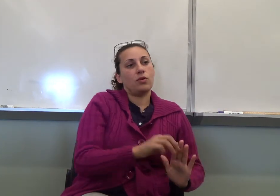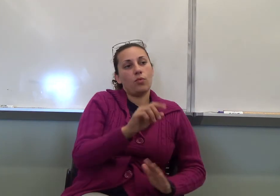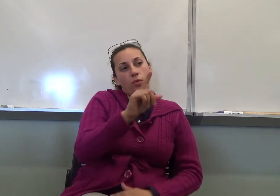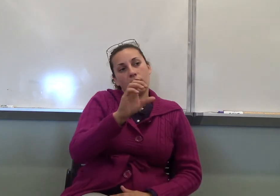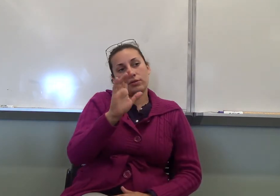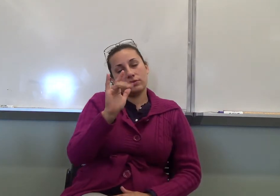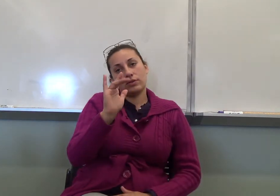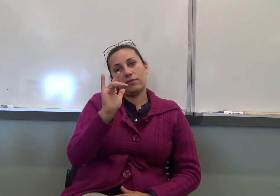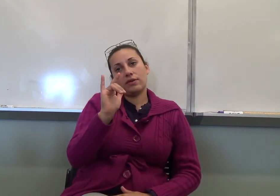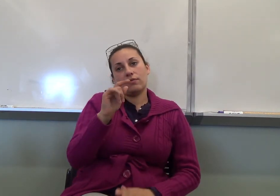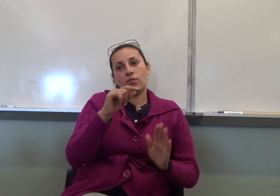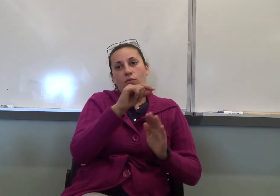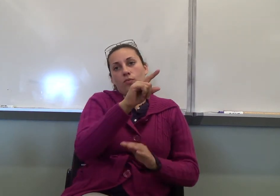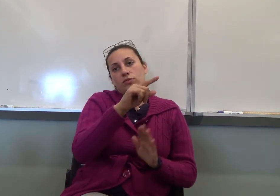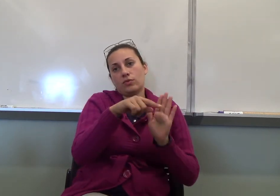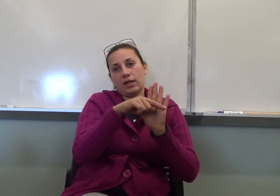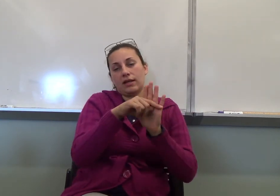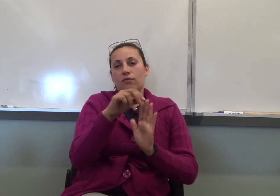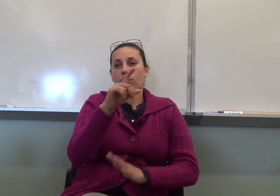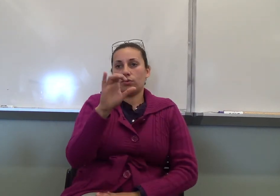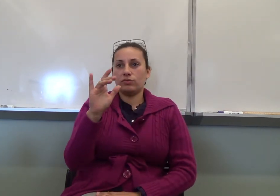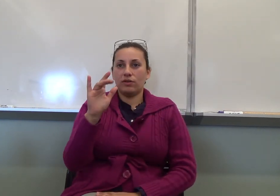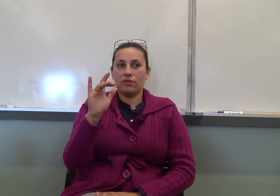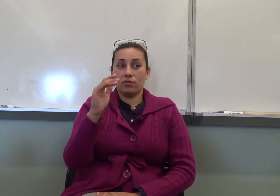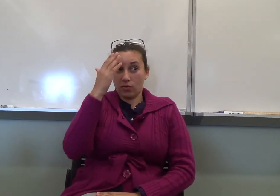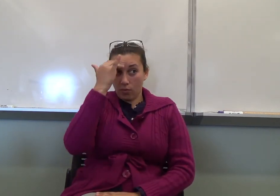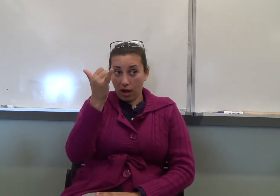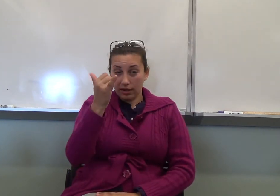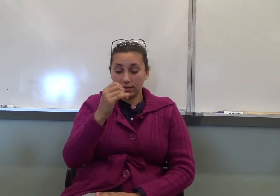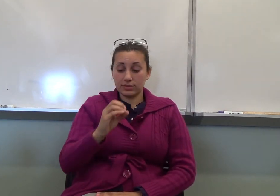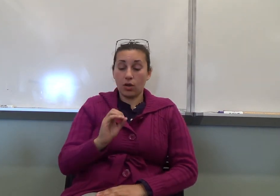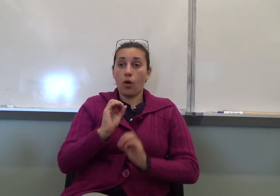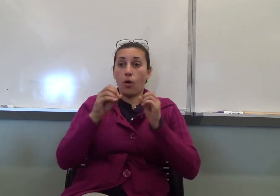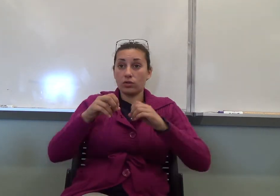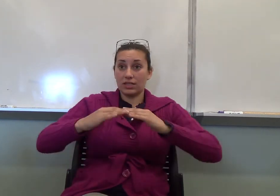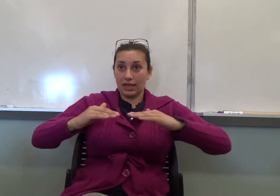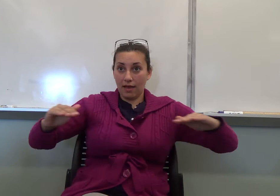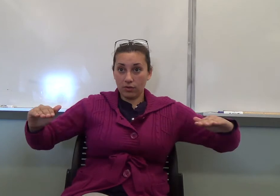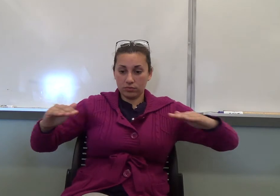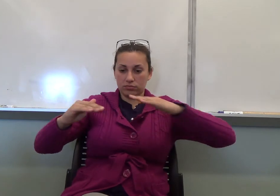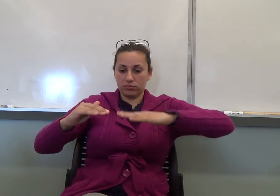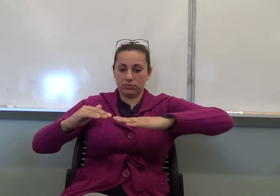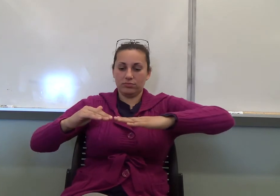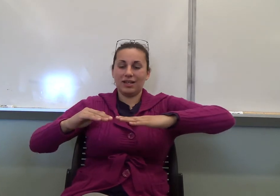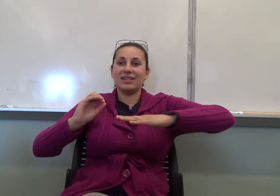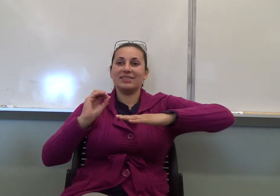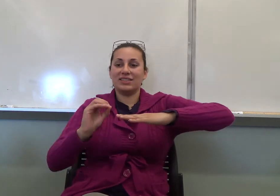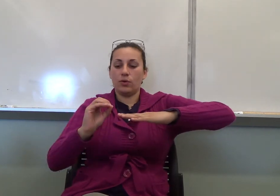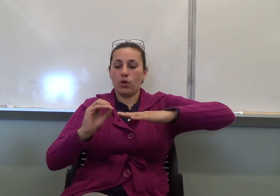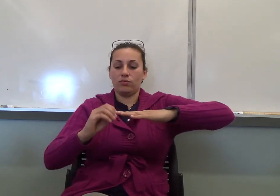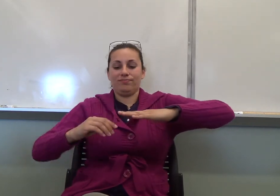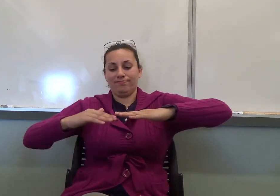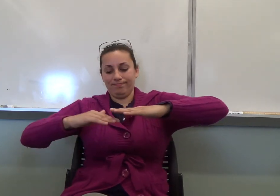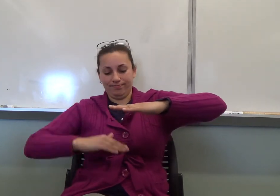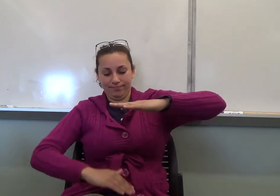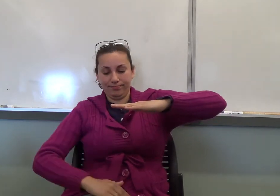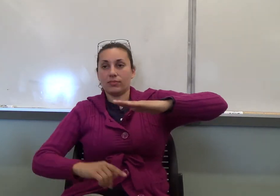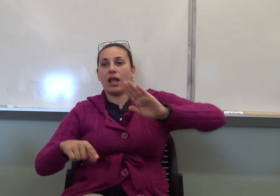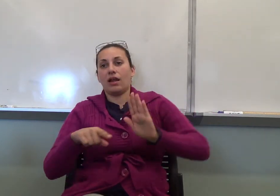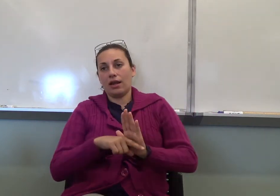because you're down below the zero. And therefore, sorry, I don't do that, I do this. I change